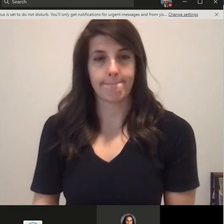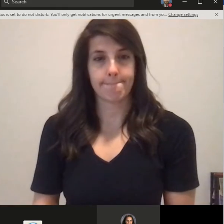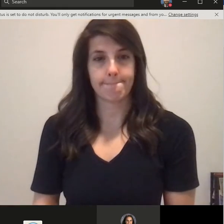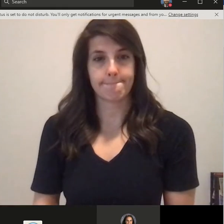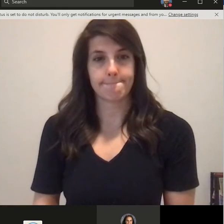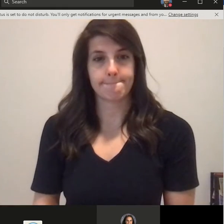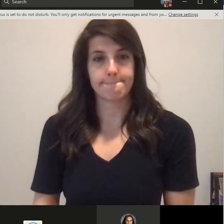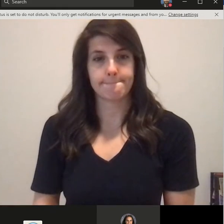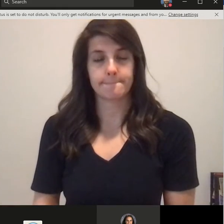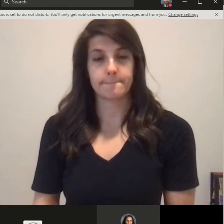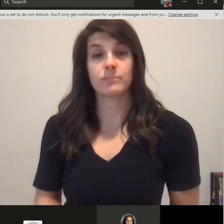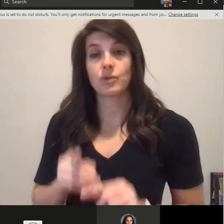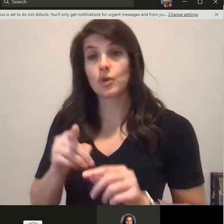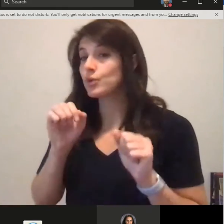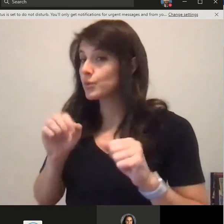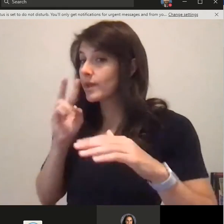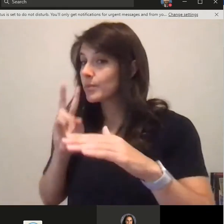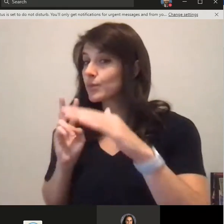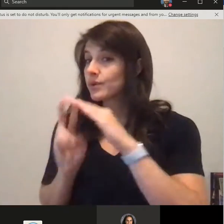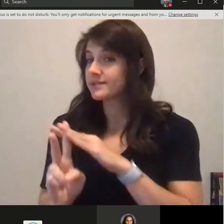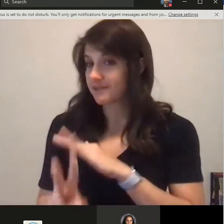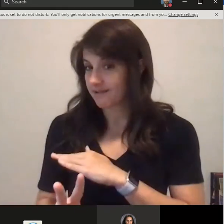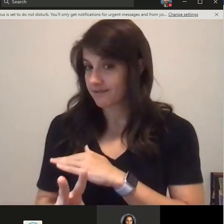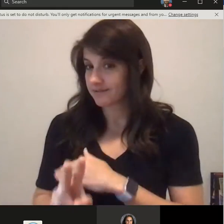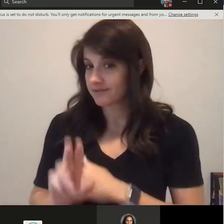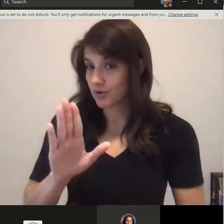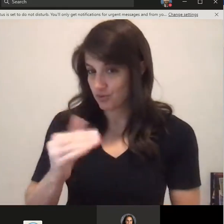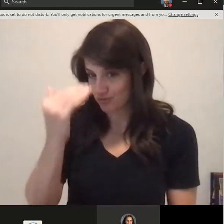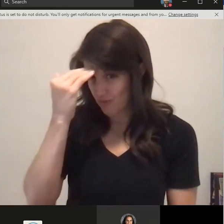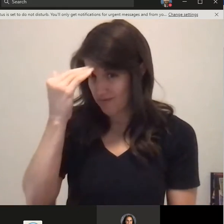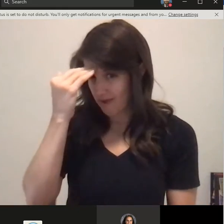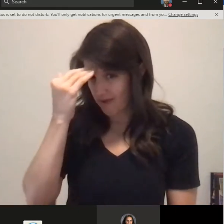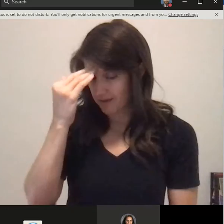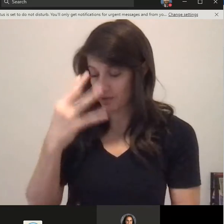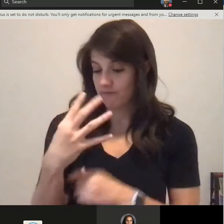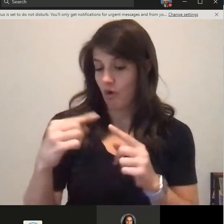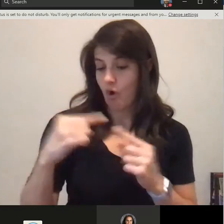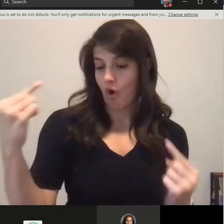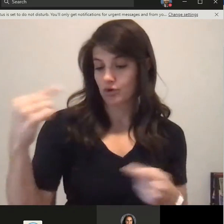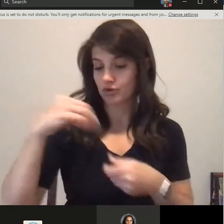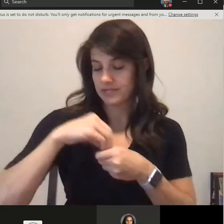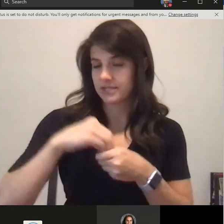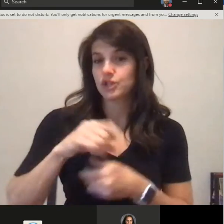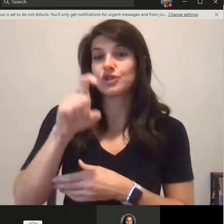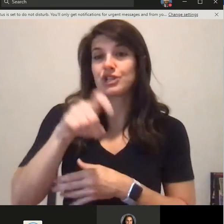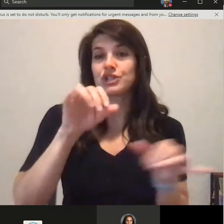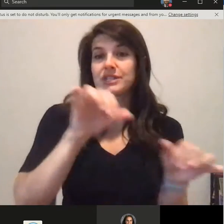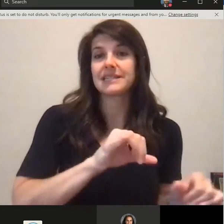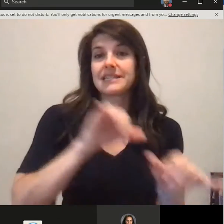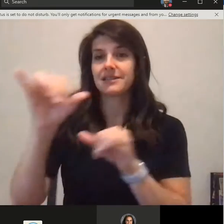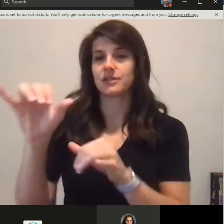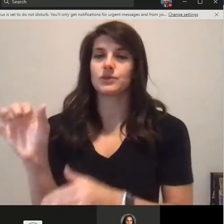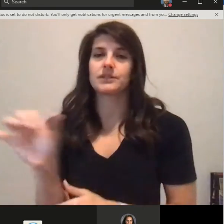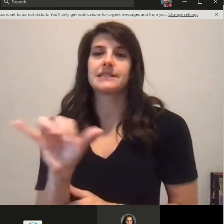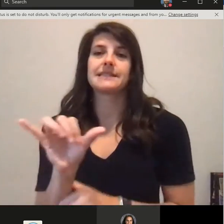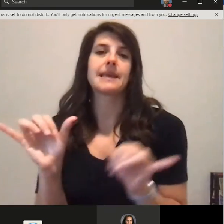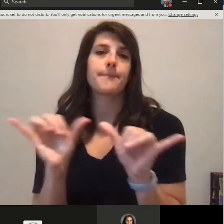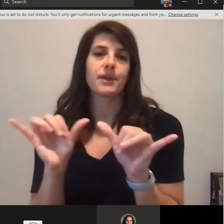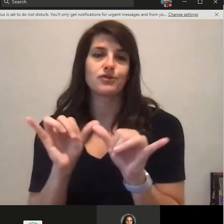We would predict that based on our knowledge of alternate interior angles, this should be the same measurement,